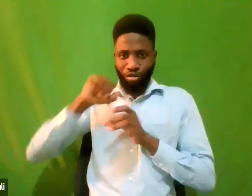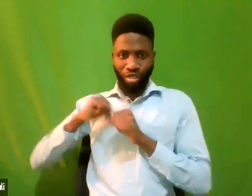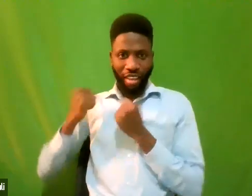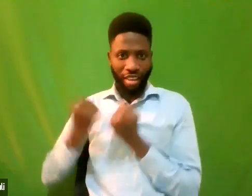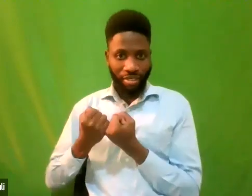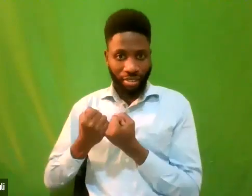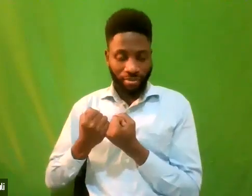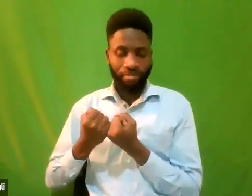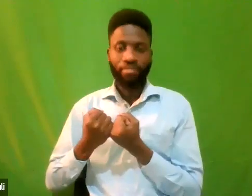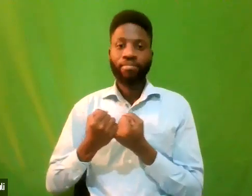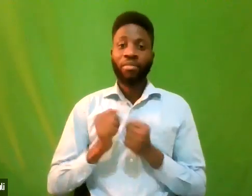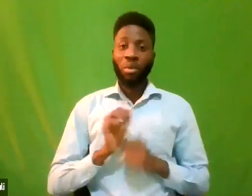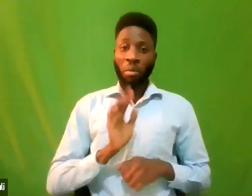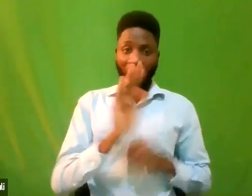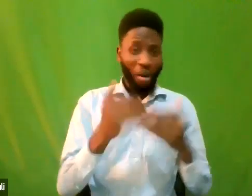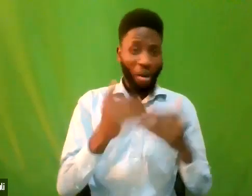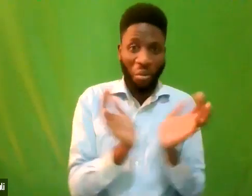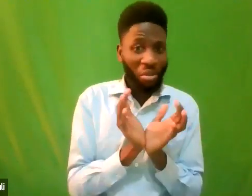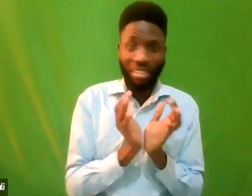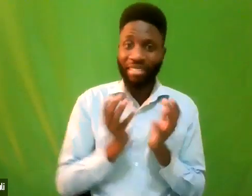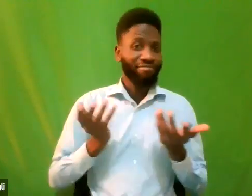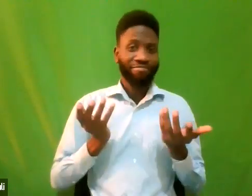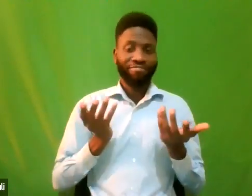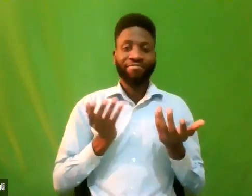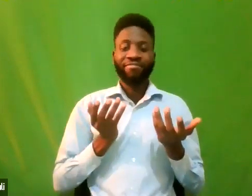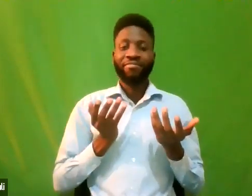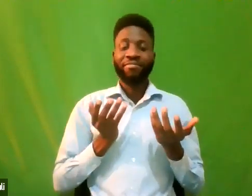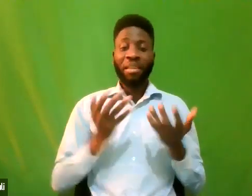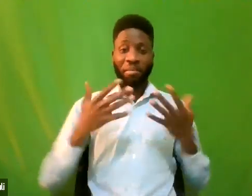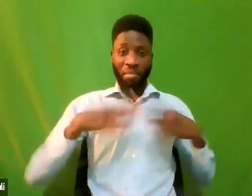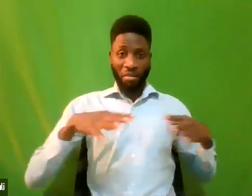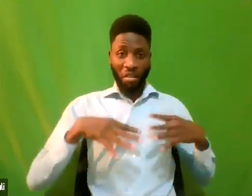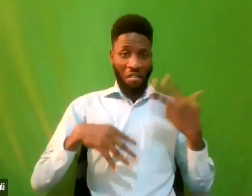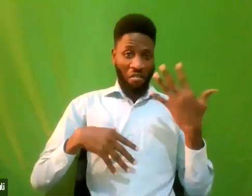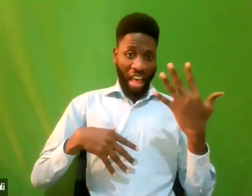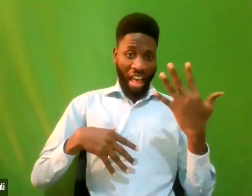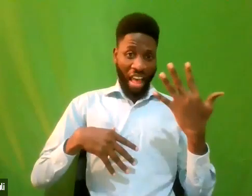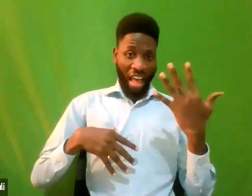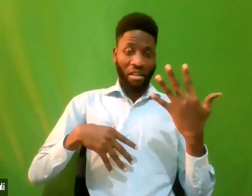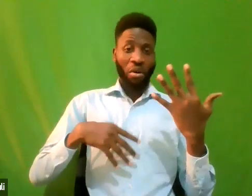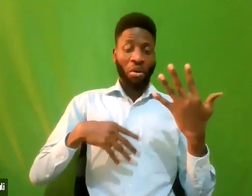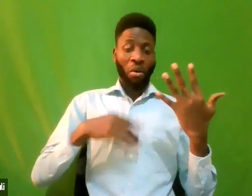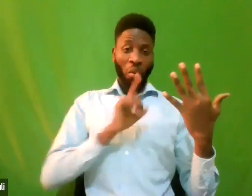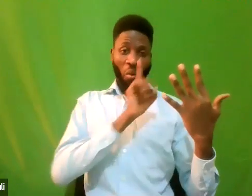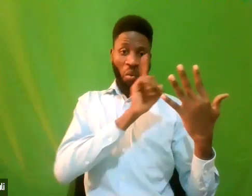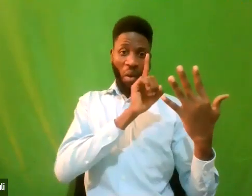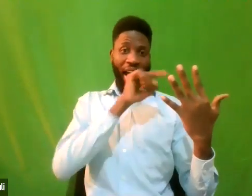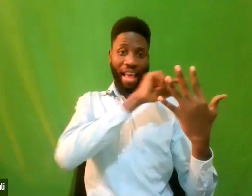Every 1 out of 5 people, you get a person with disabilities.